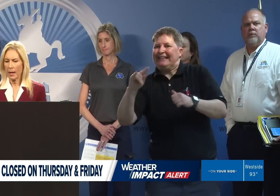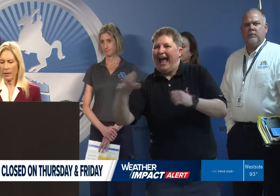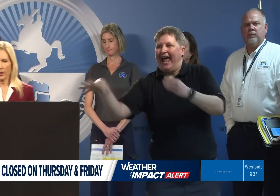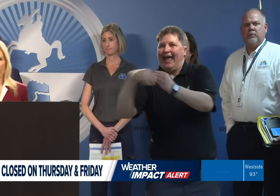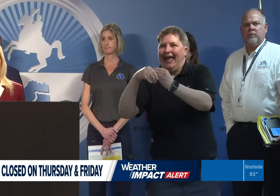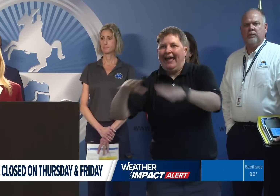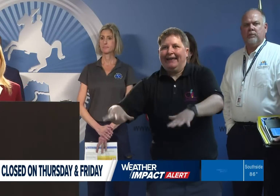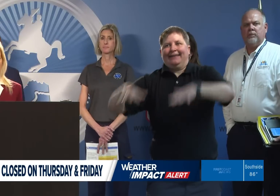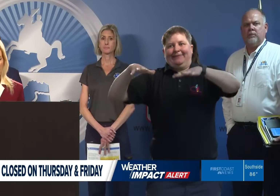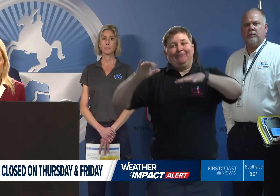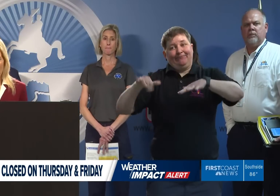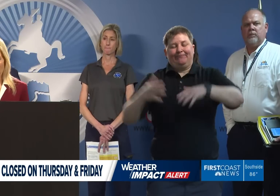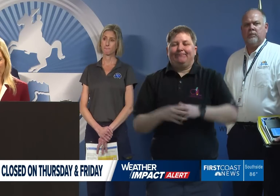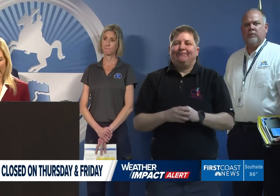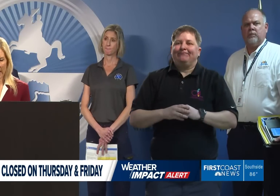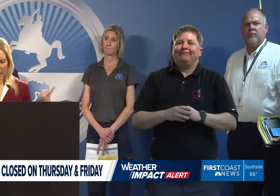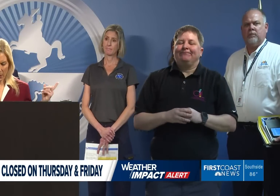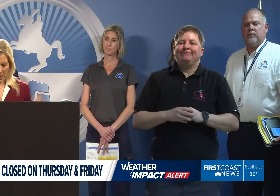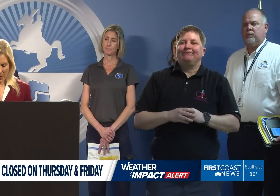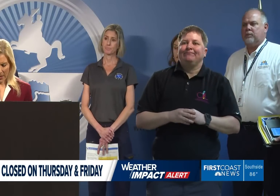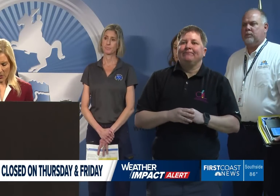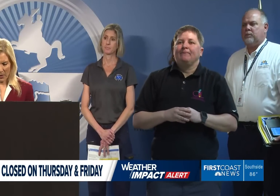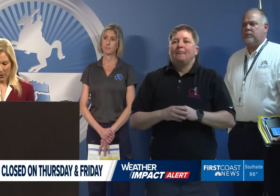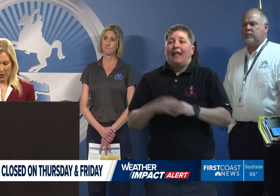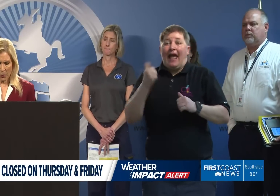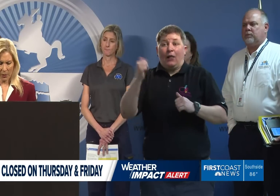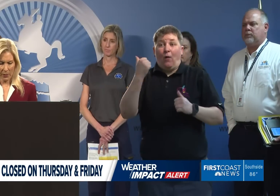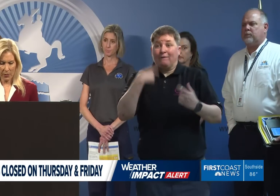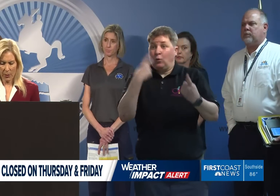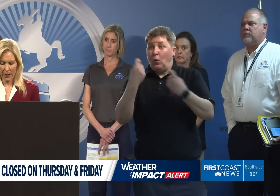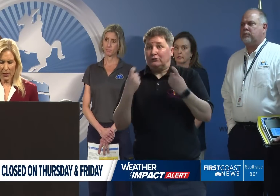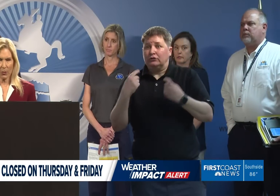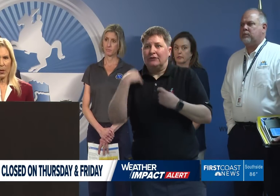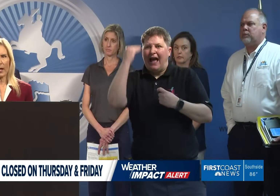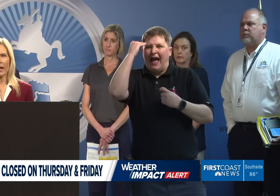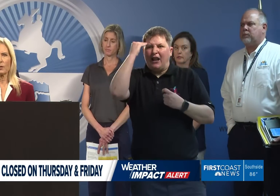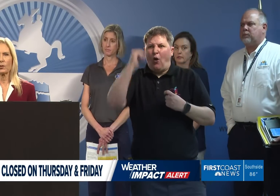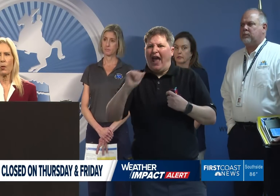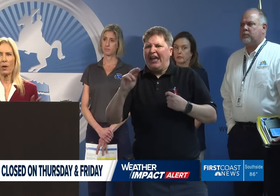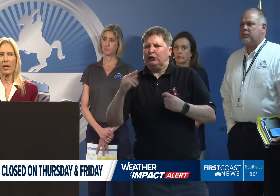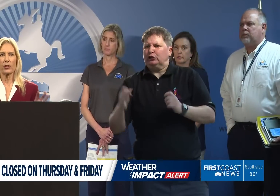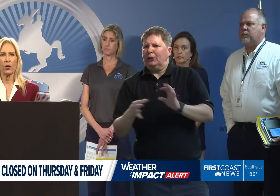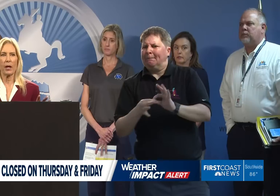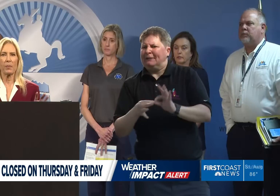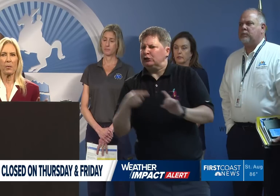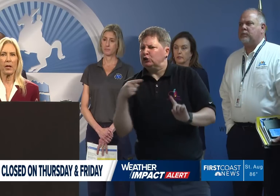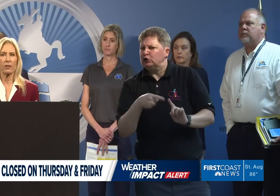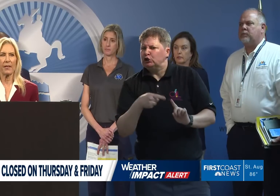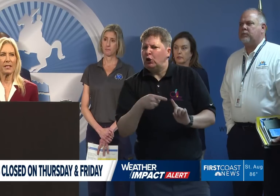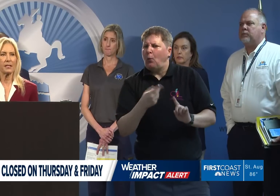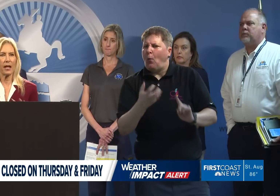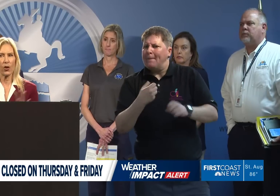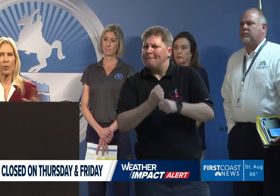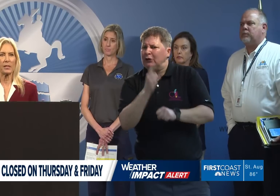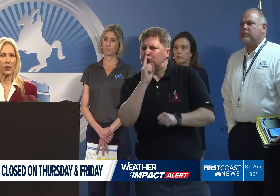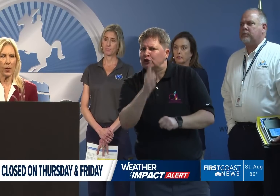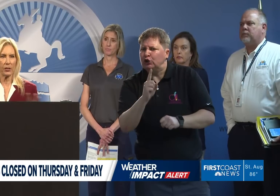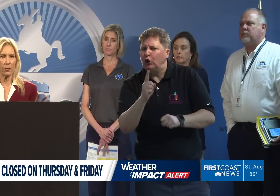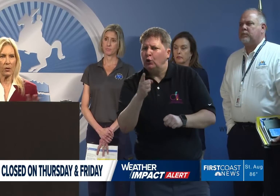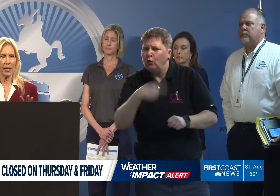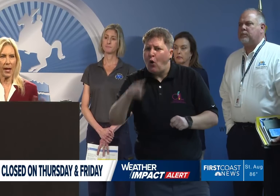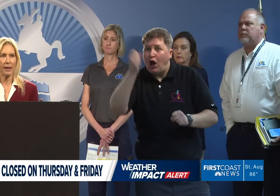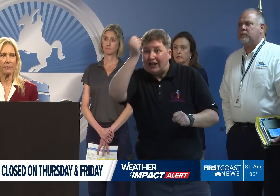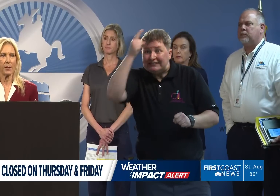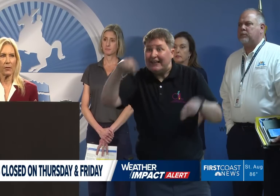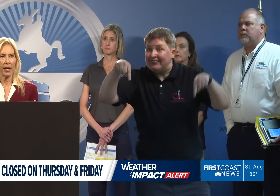Okay, so anybody have questions? I want to say, and I know Angie mentioned this earlier, so I want to make sure people understand this is not an Irma